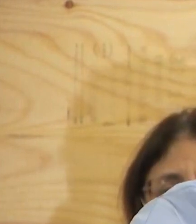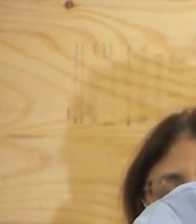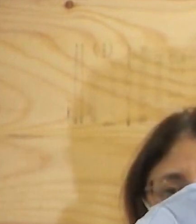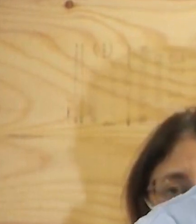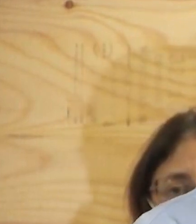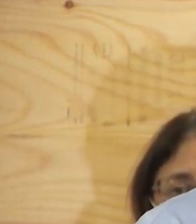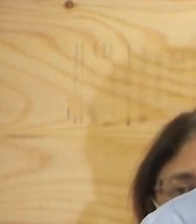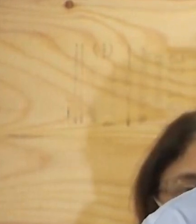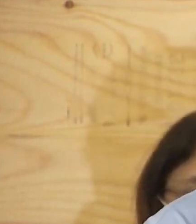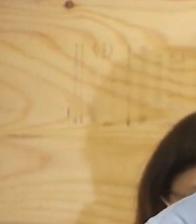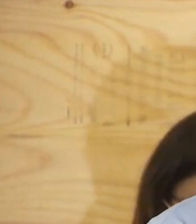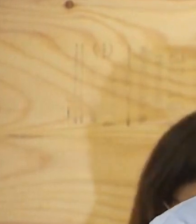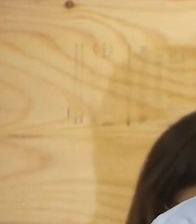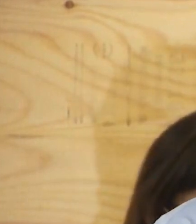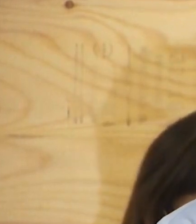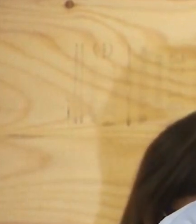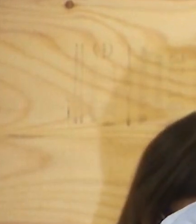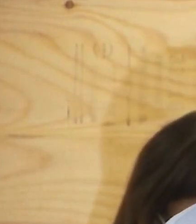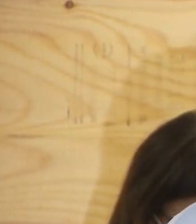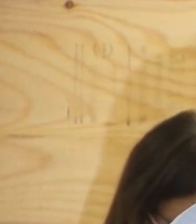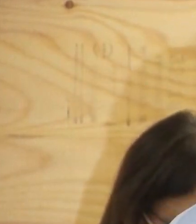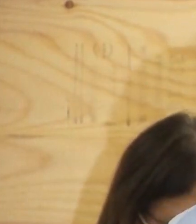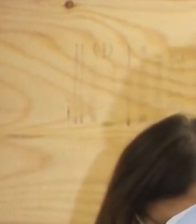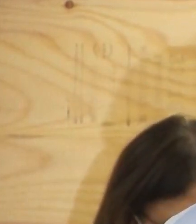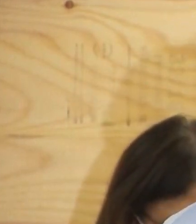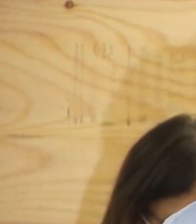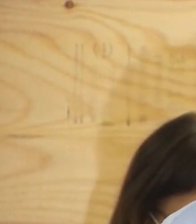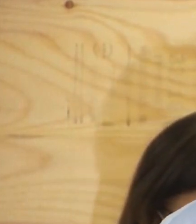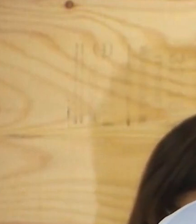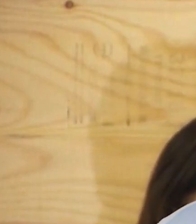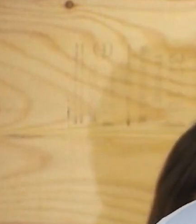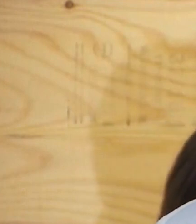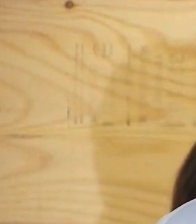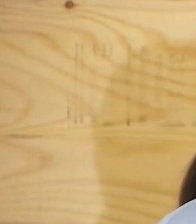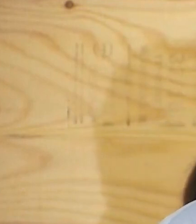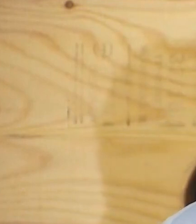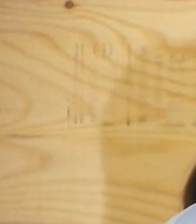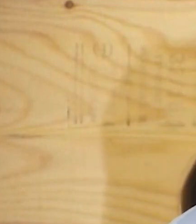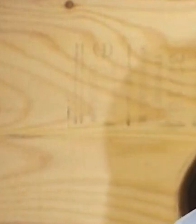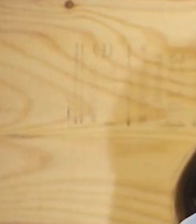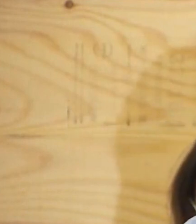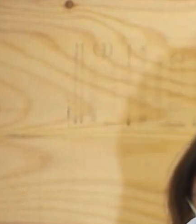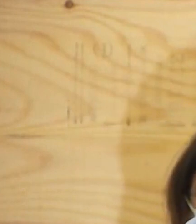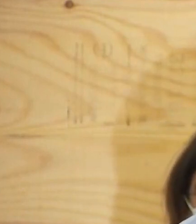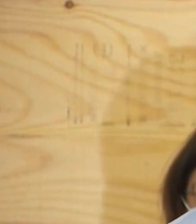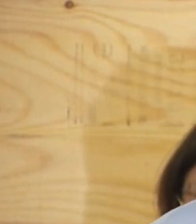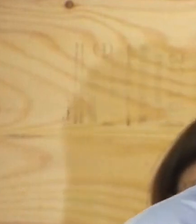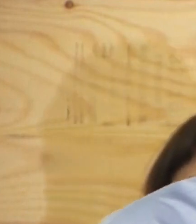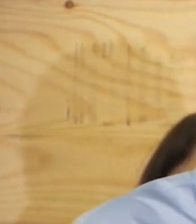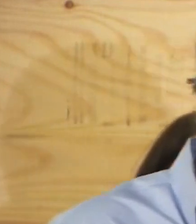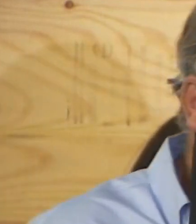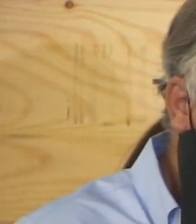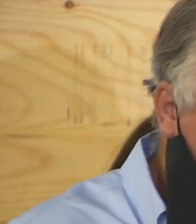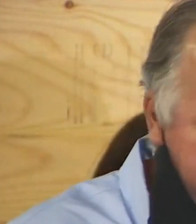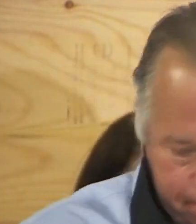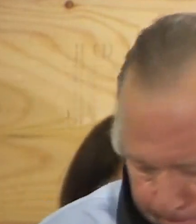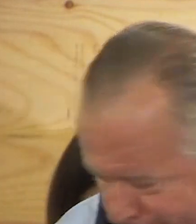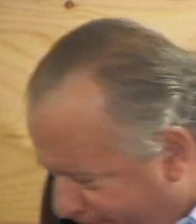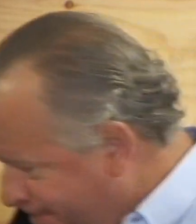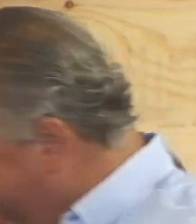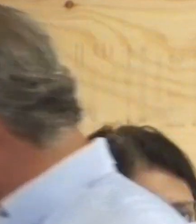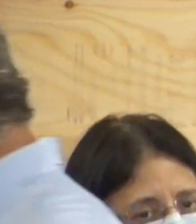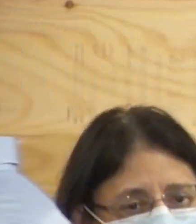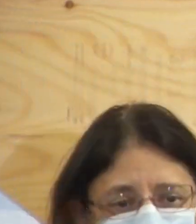the local entities, our county supervisors, and local governments with their help. With that, I'd like to introduce Assemblymember Aguirre Curry.